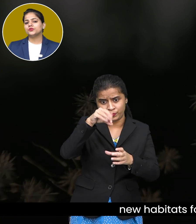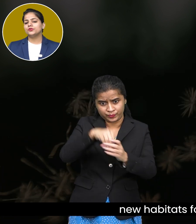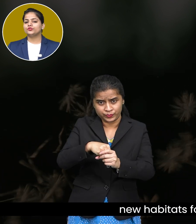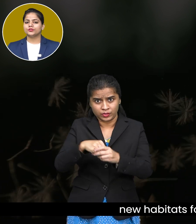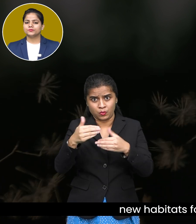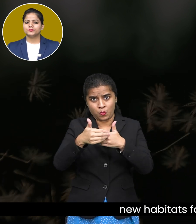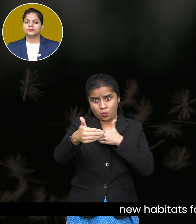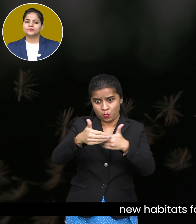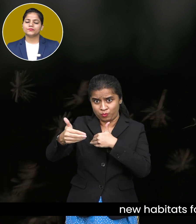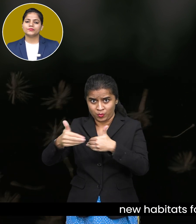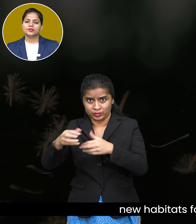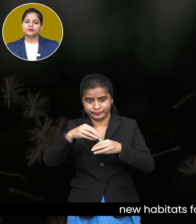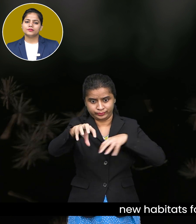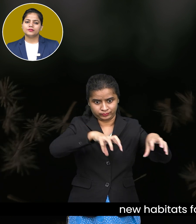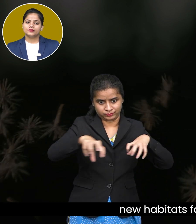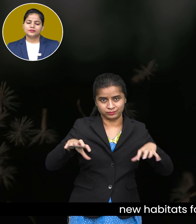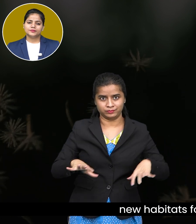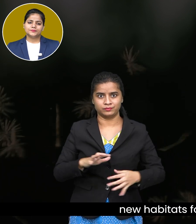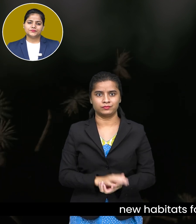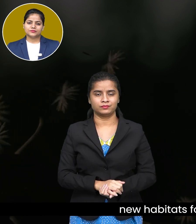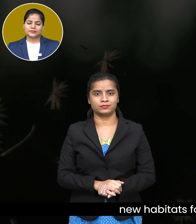wider distribution.